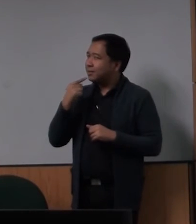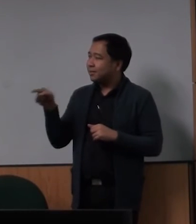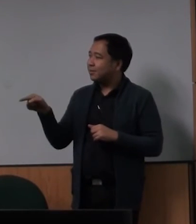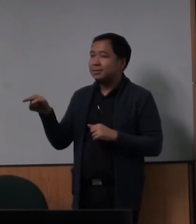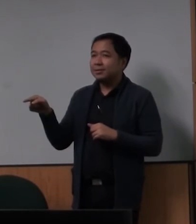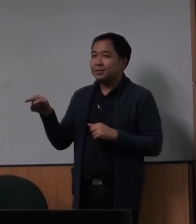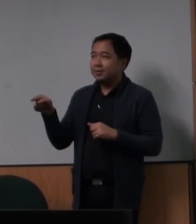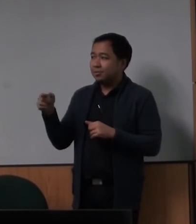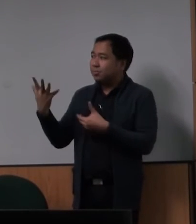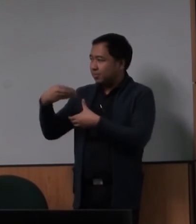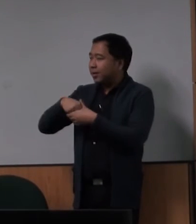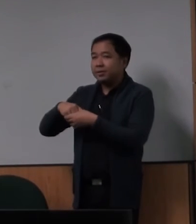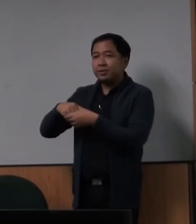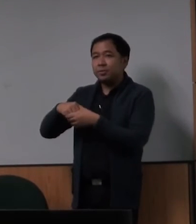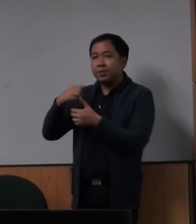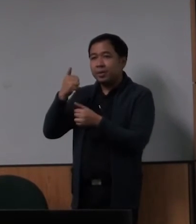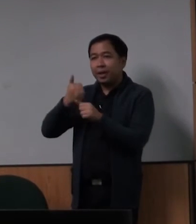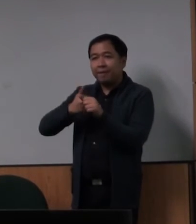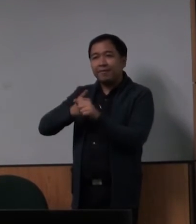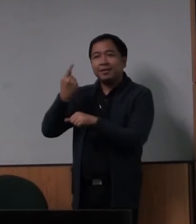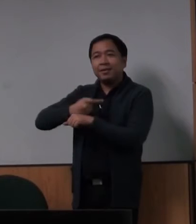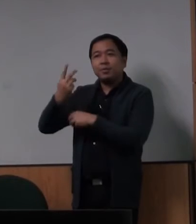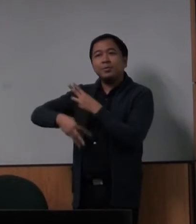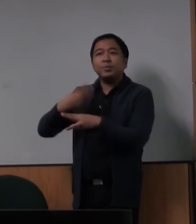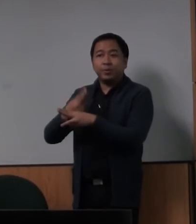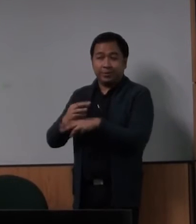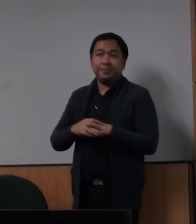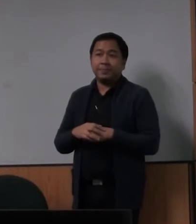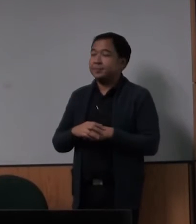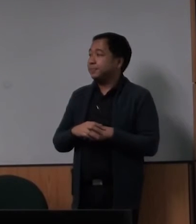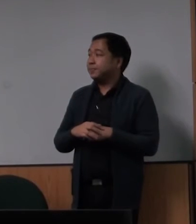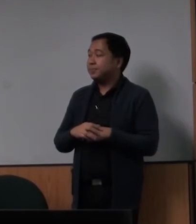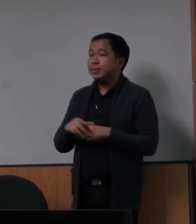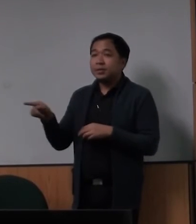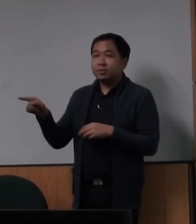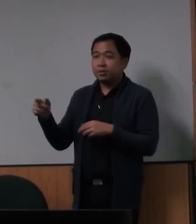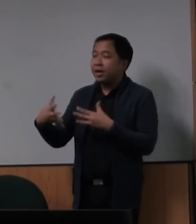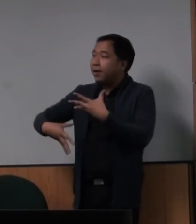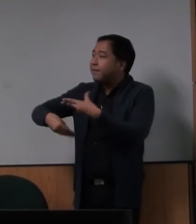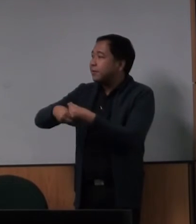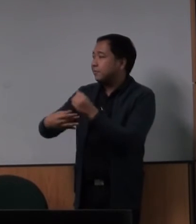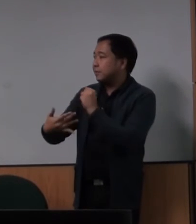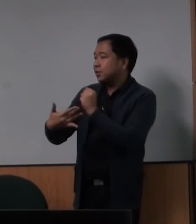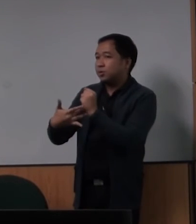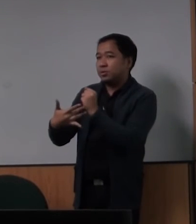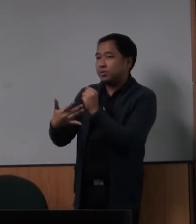our everyday world. And she added also that technological advances